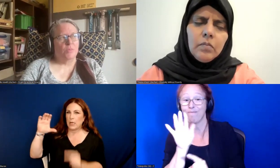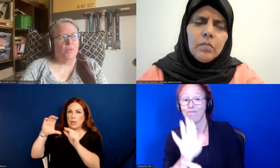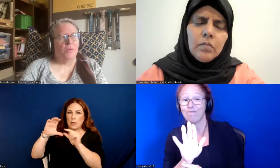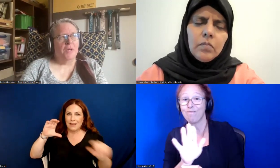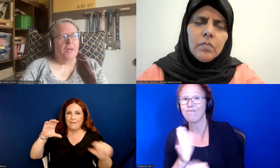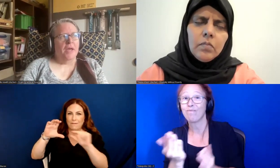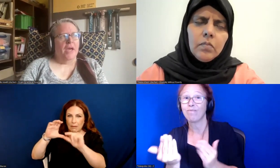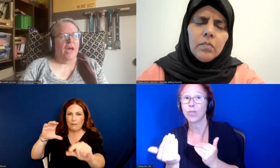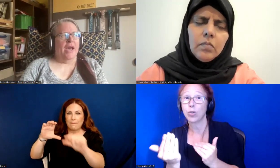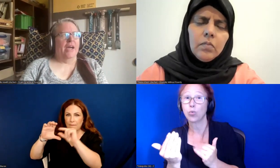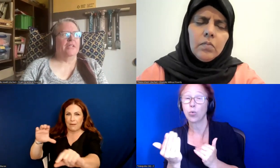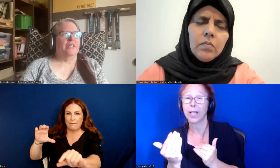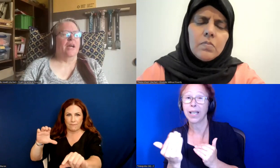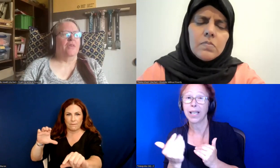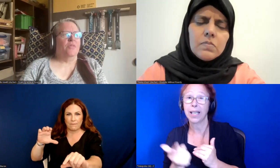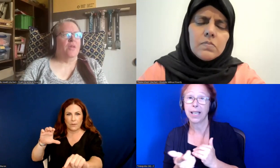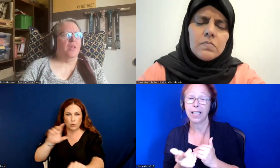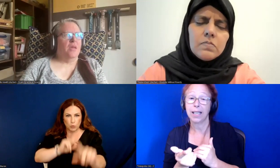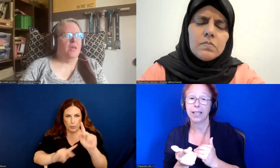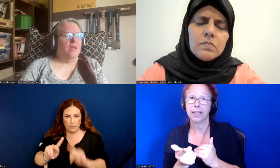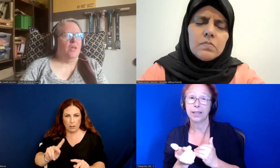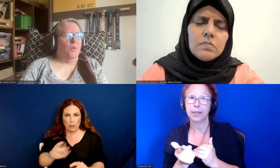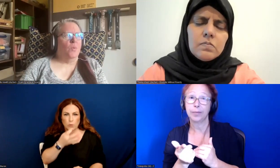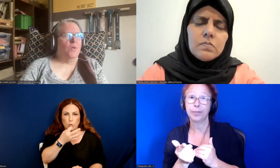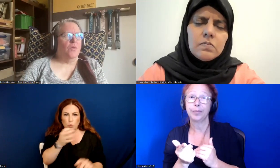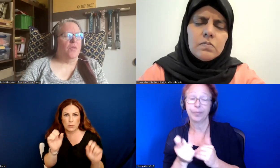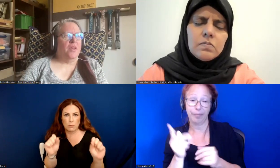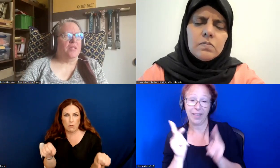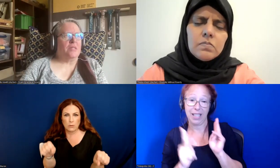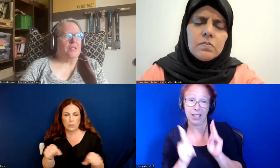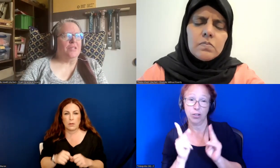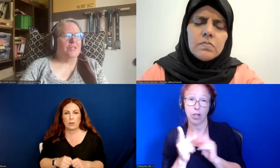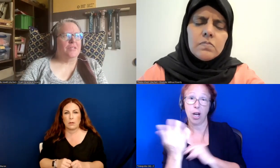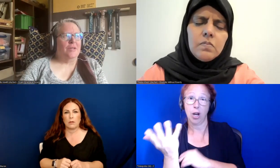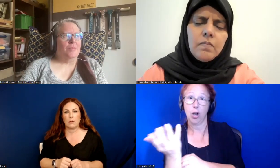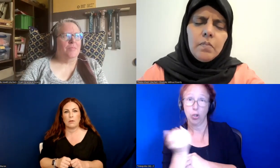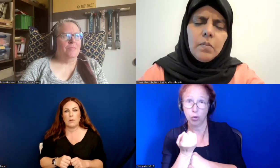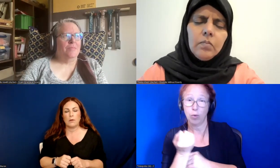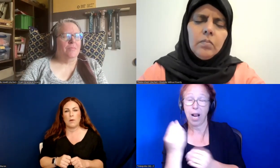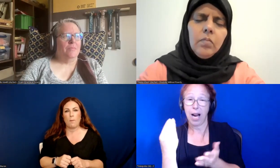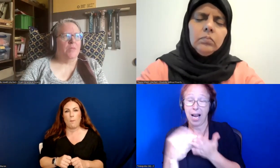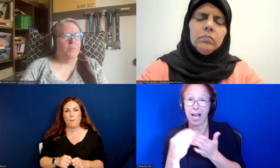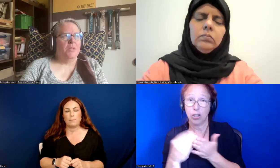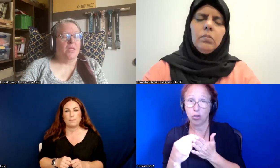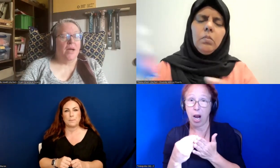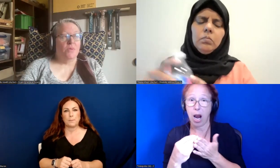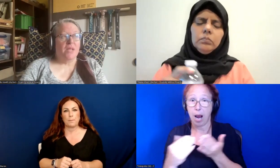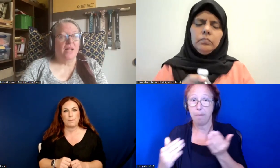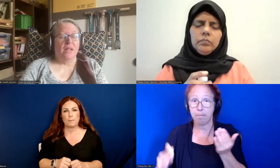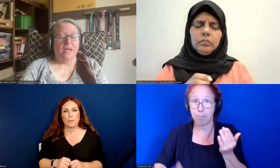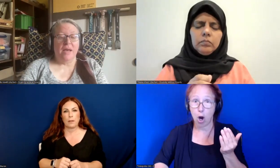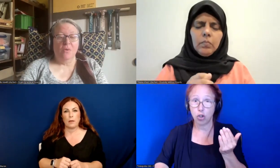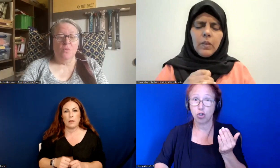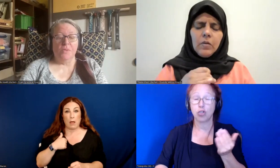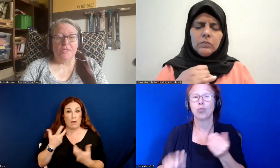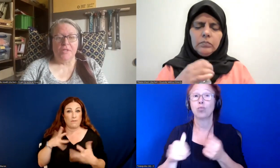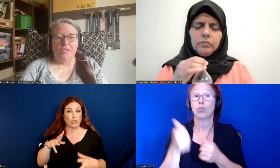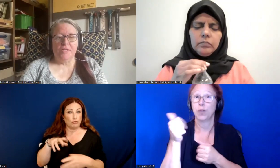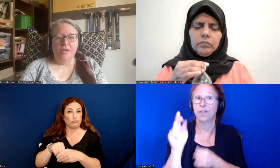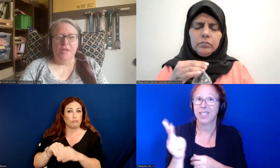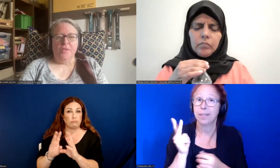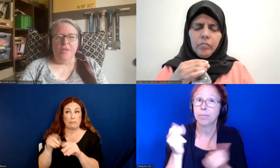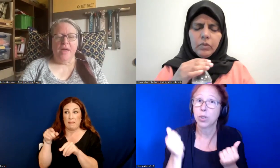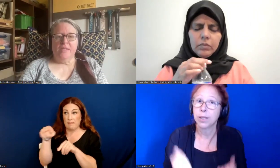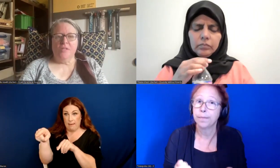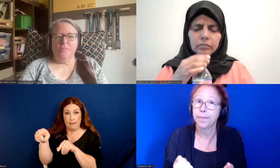as possible. And I think, one of the things that the meeting I was at laid out was